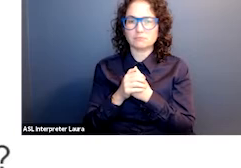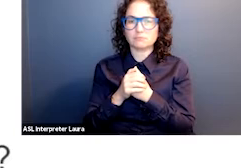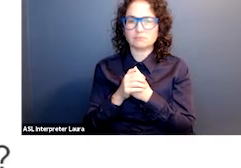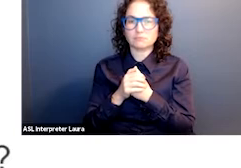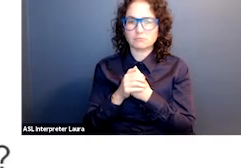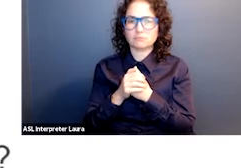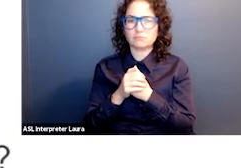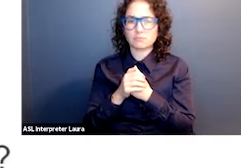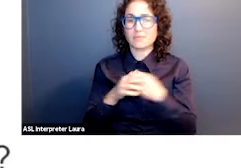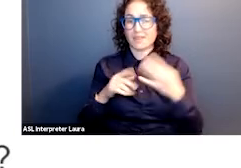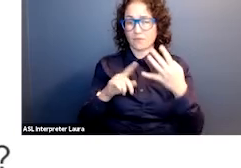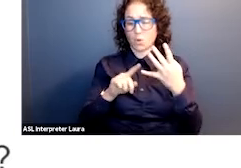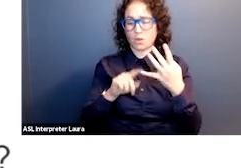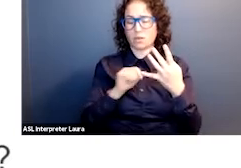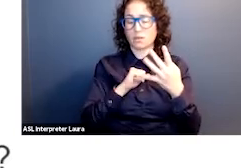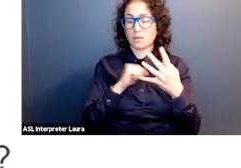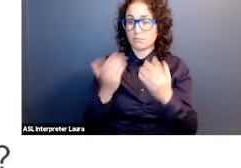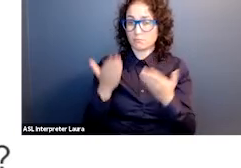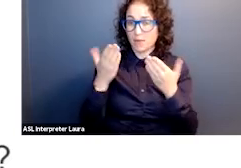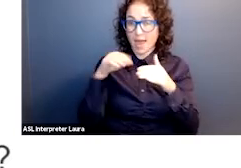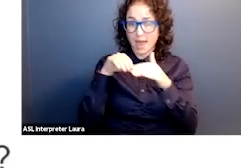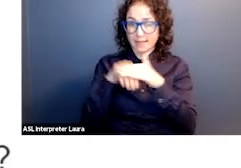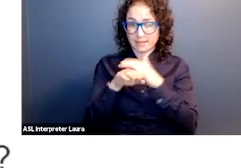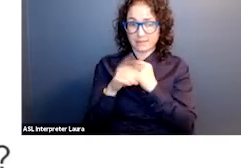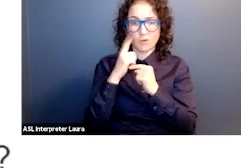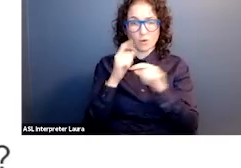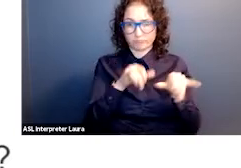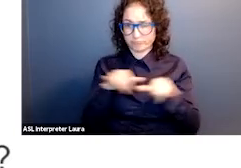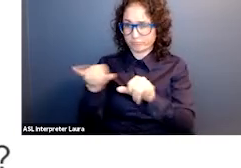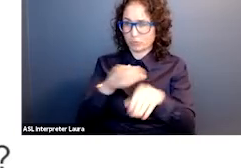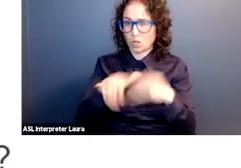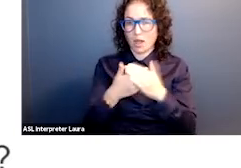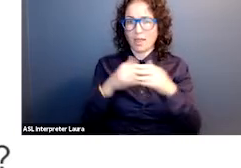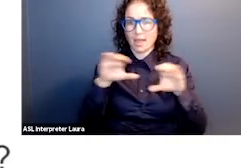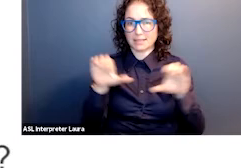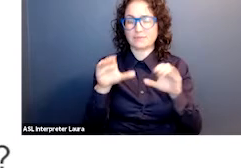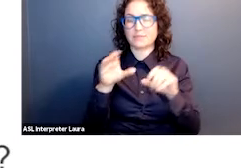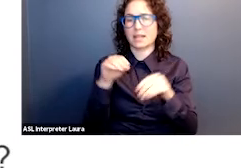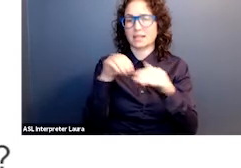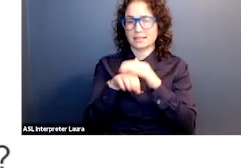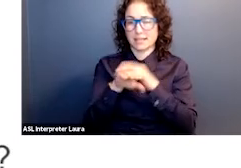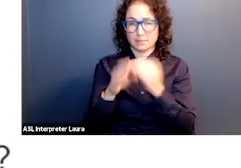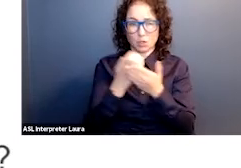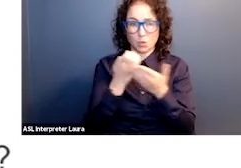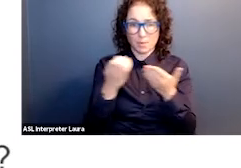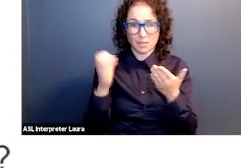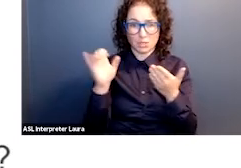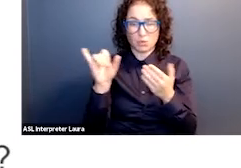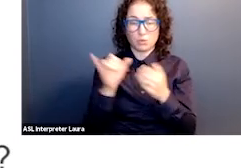The fourth is providing accessibility in every activities and use accessible equipments such